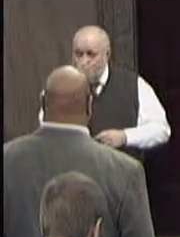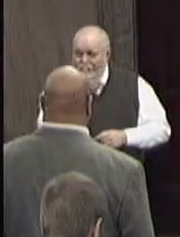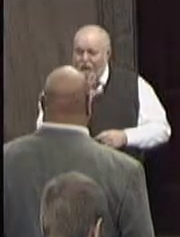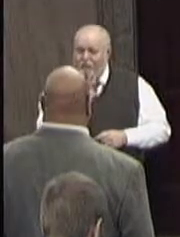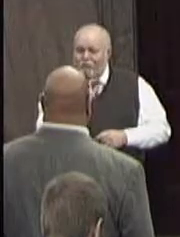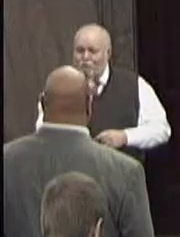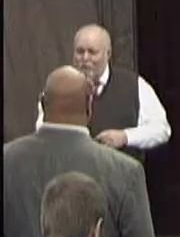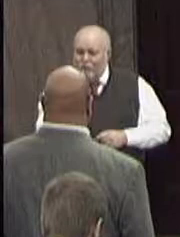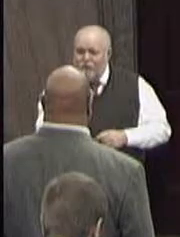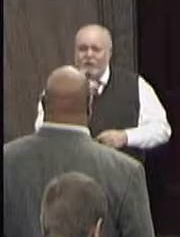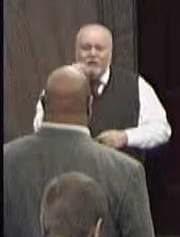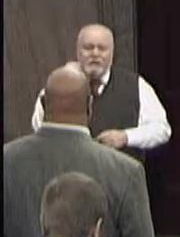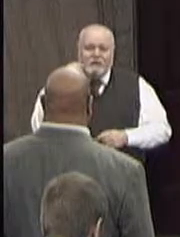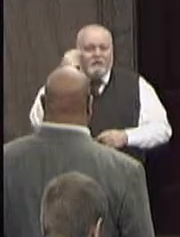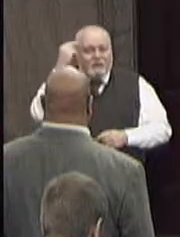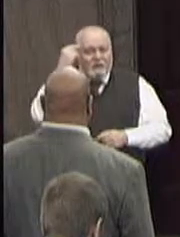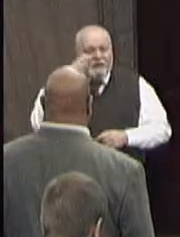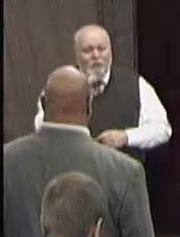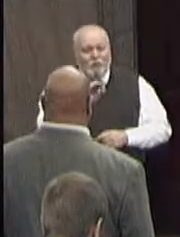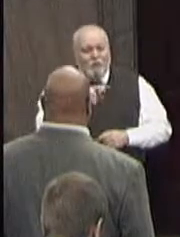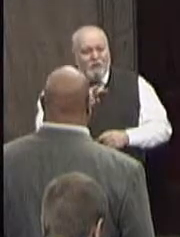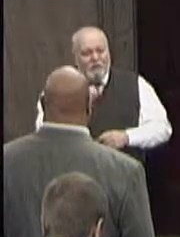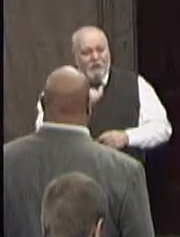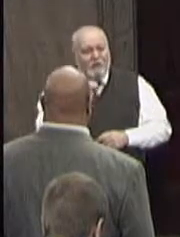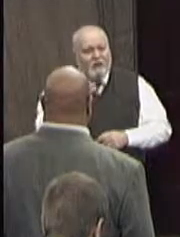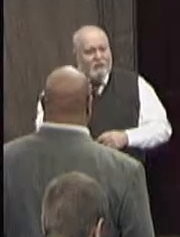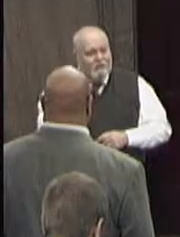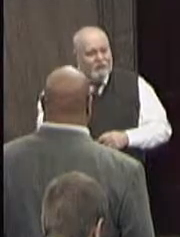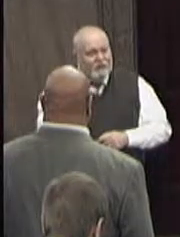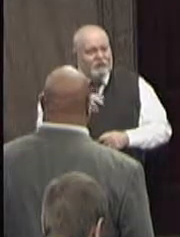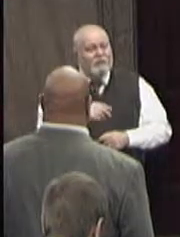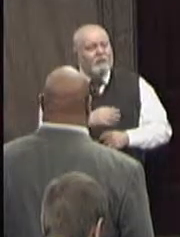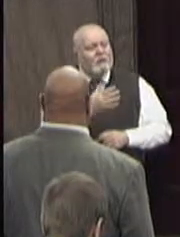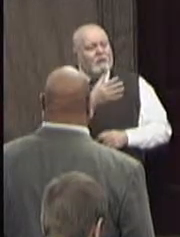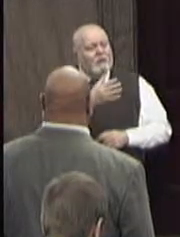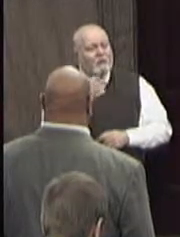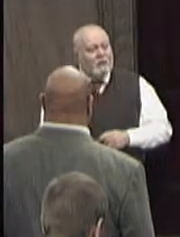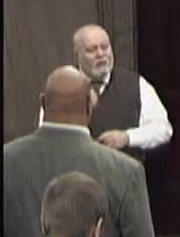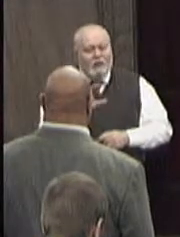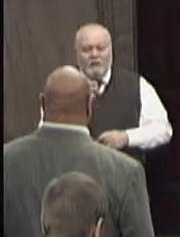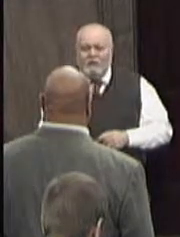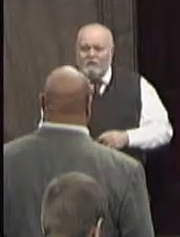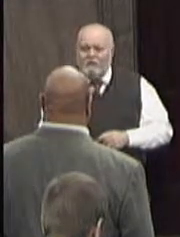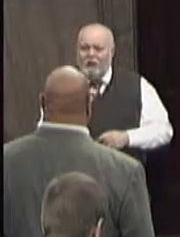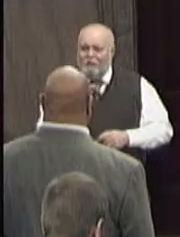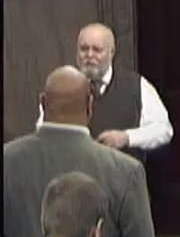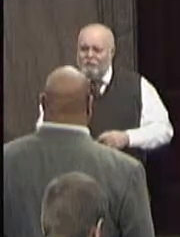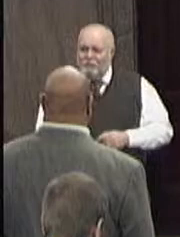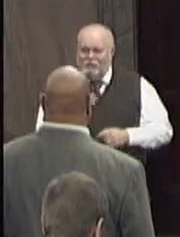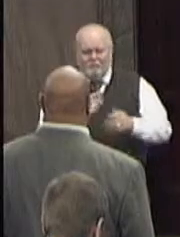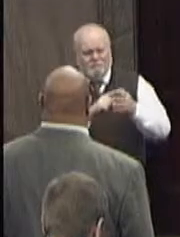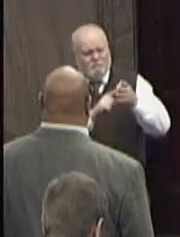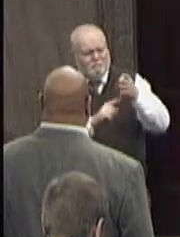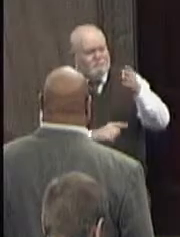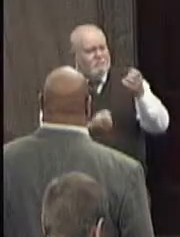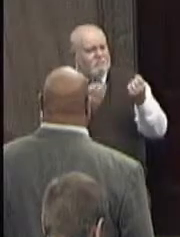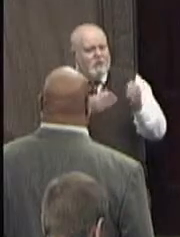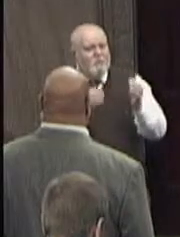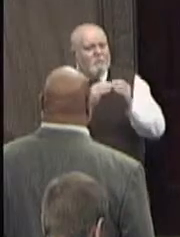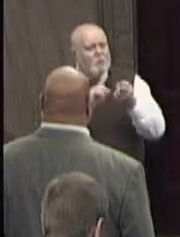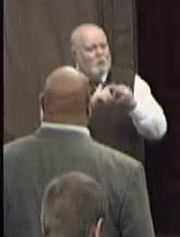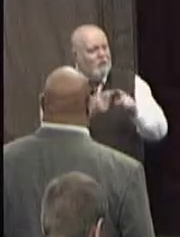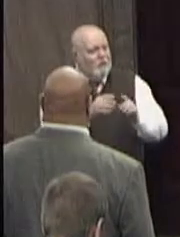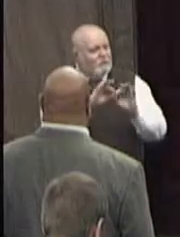Farrell, niece and nephews, Olivia and Ethan Cotterone and Colin Smith, and many more friends and family